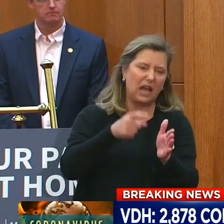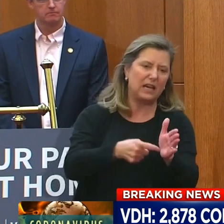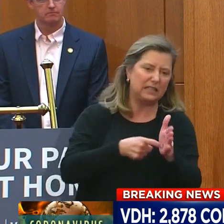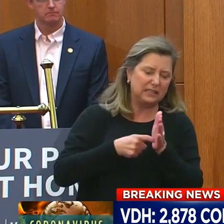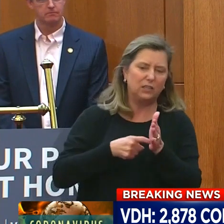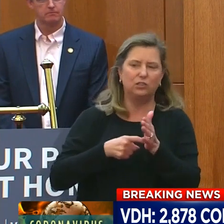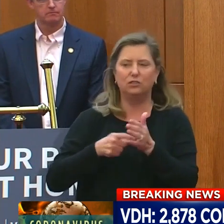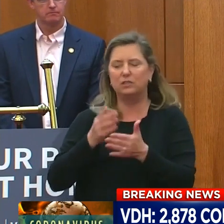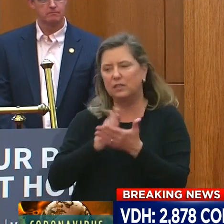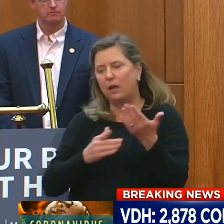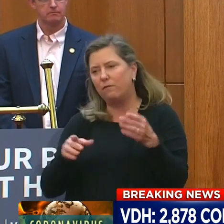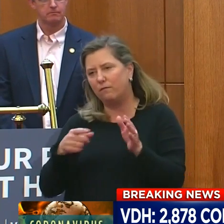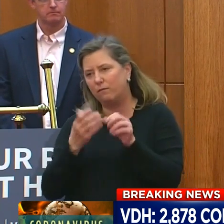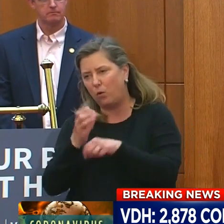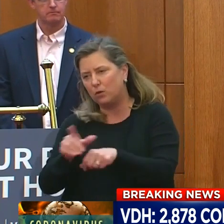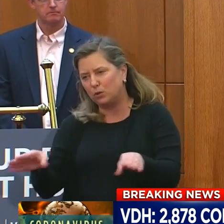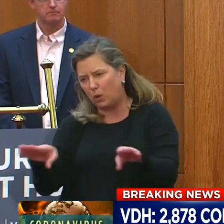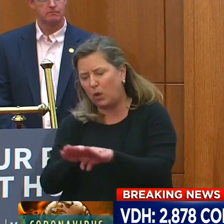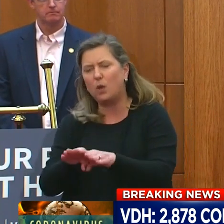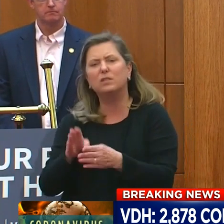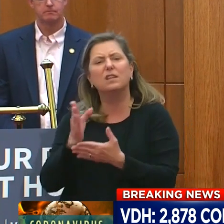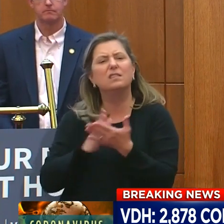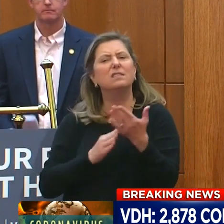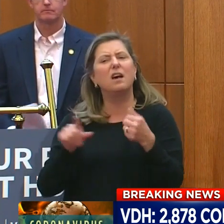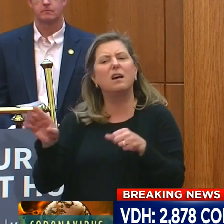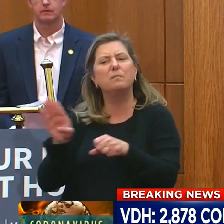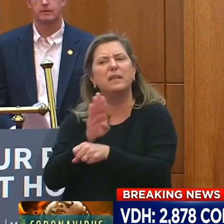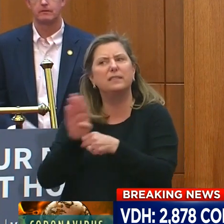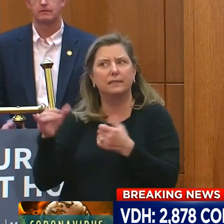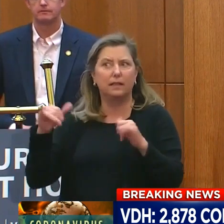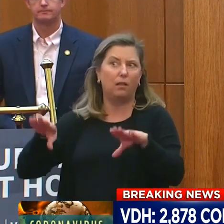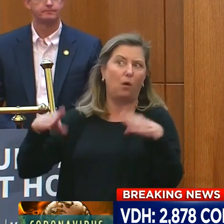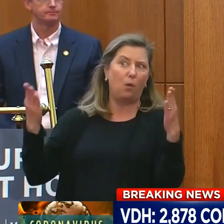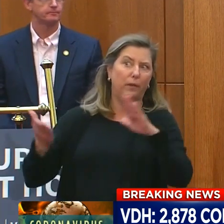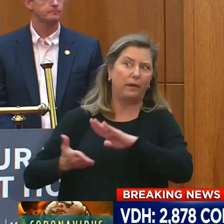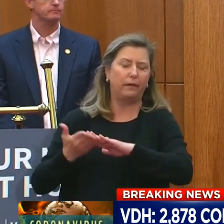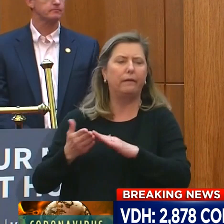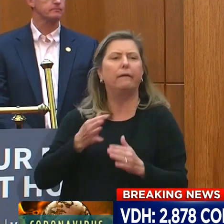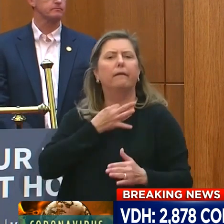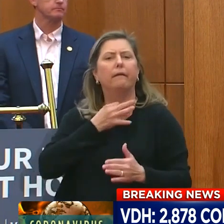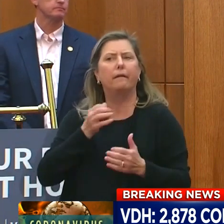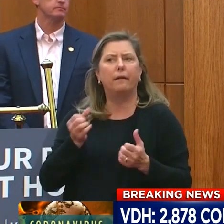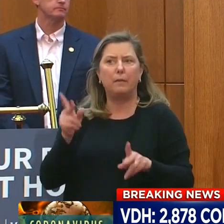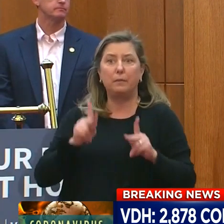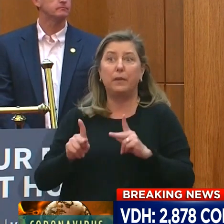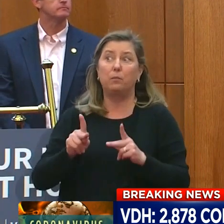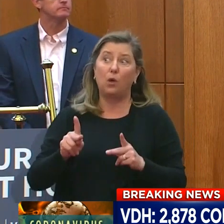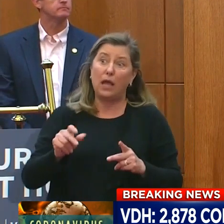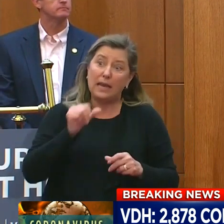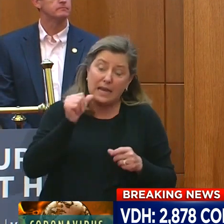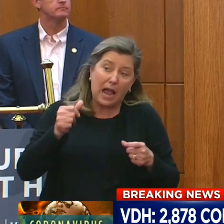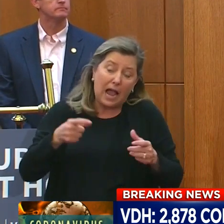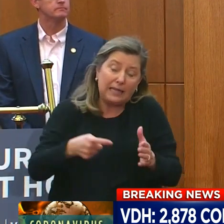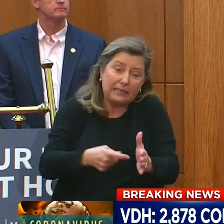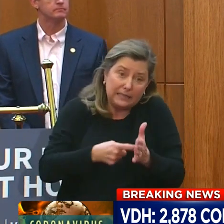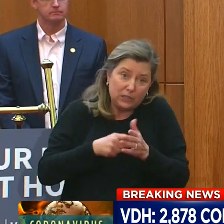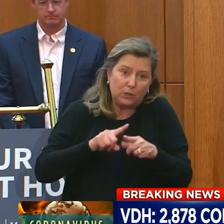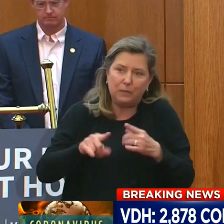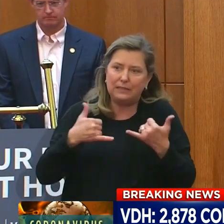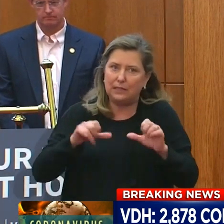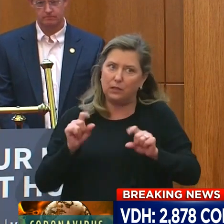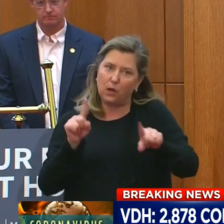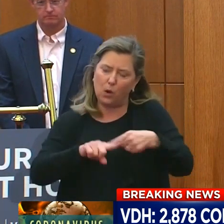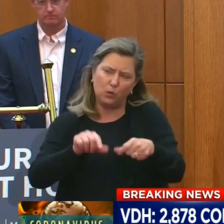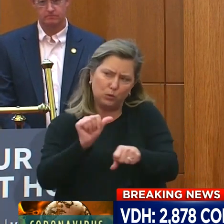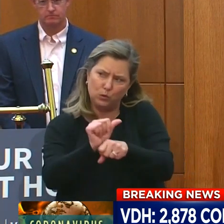still open. There's a lot of concern about how many people are caught in that non-essential but allowed to go to work net. What's it going